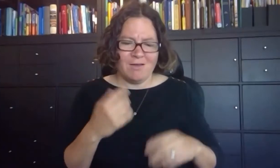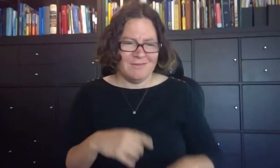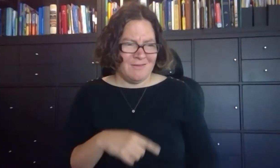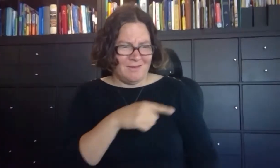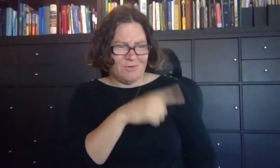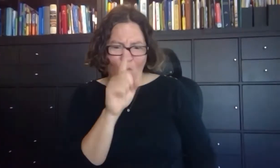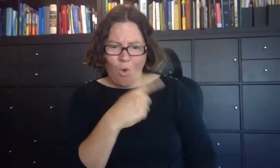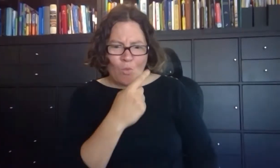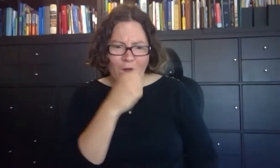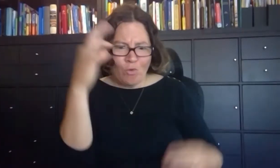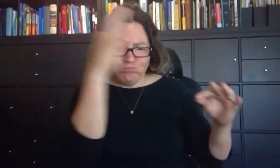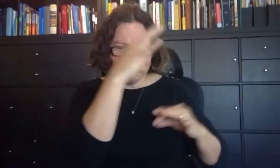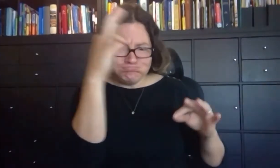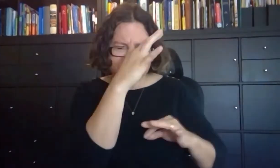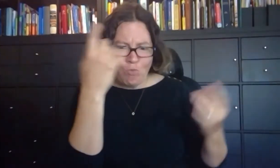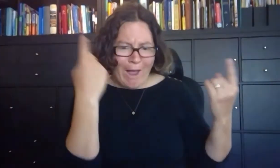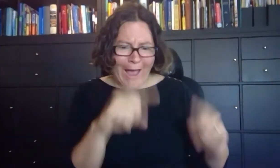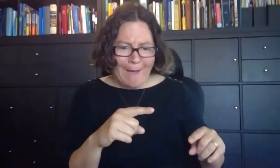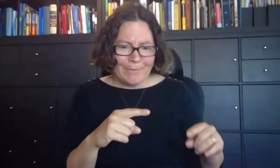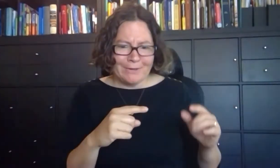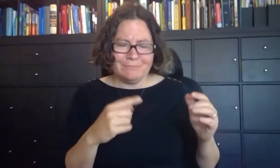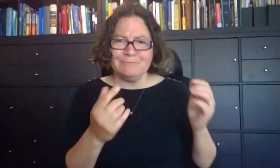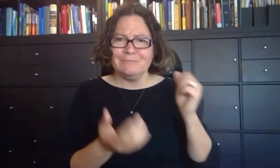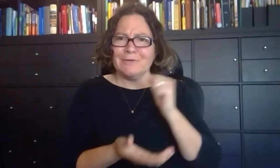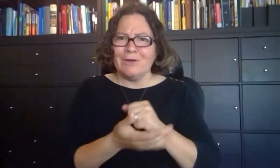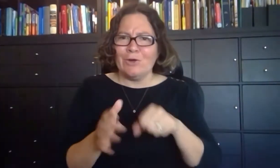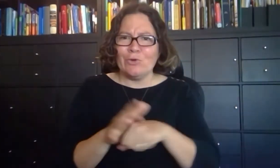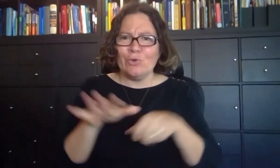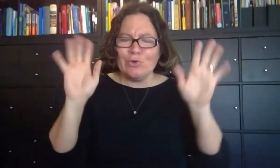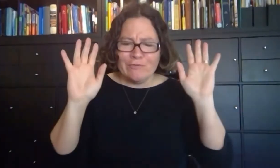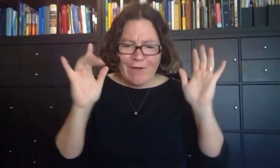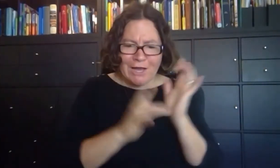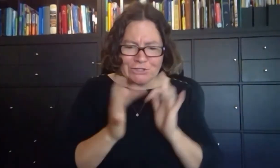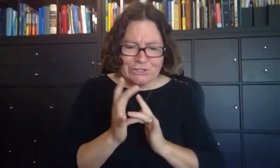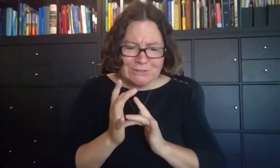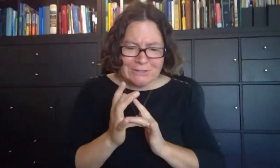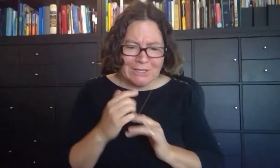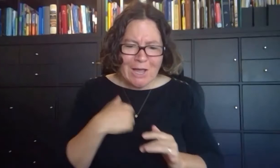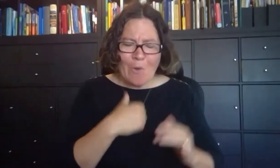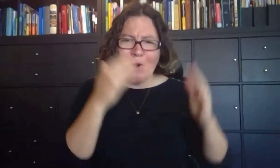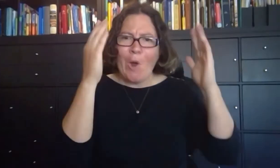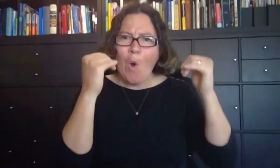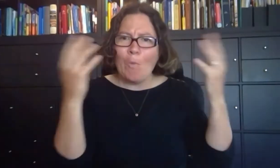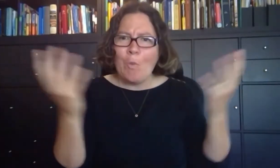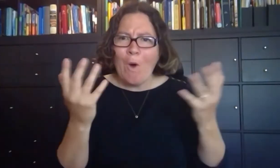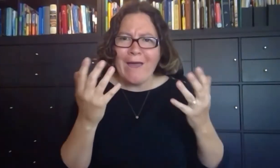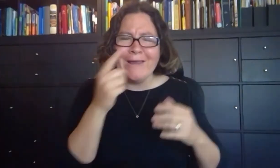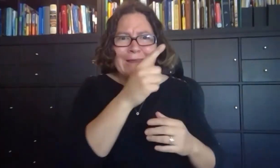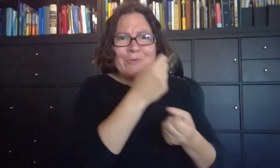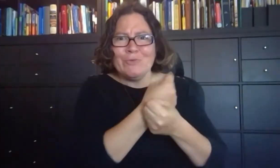The second disciple says, are you the only one who doesn't know what happened? They crucified Jesus. We